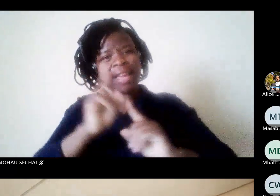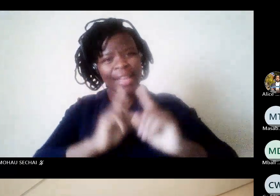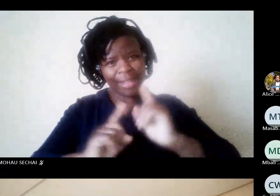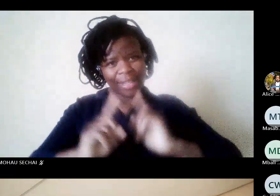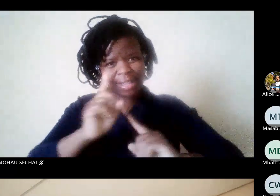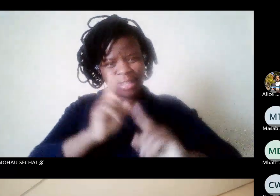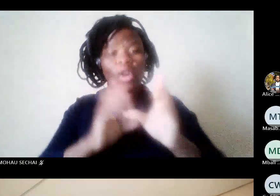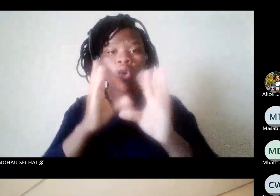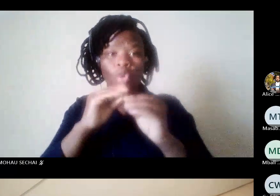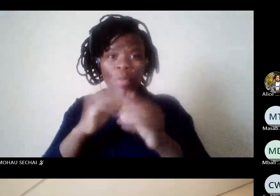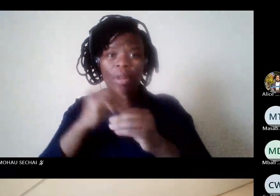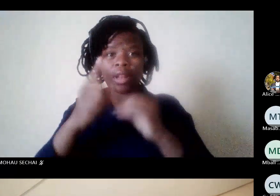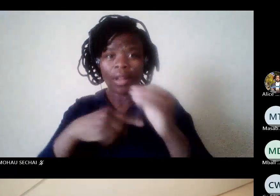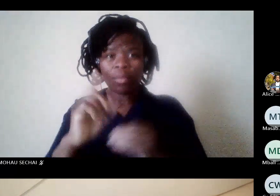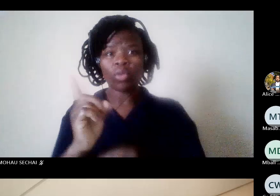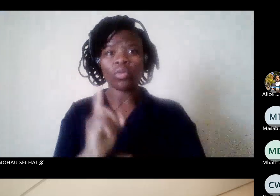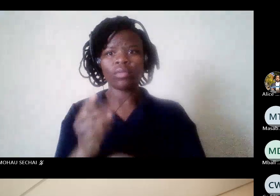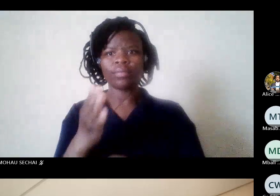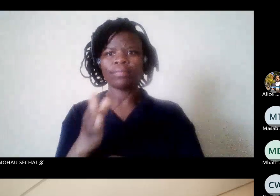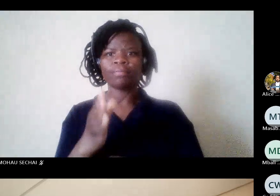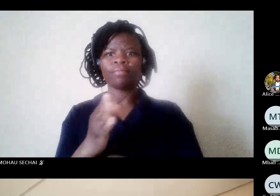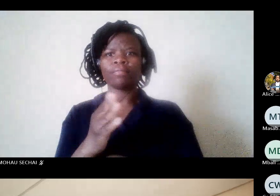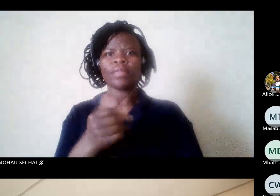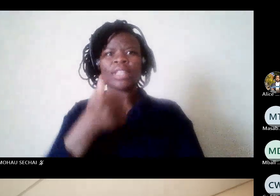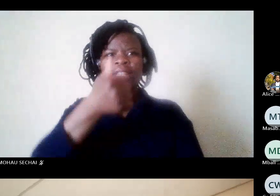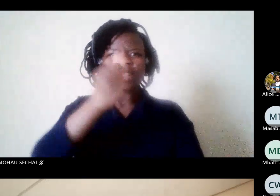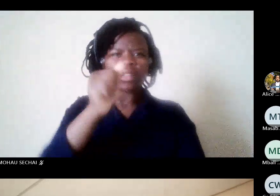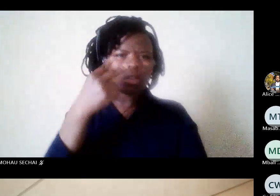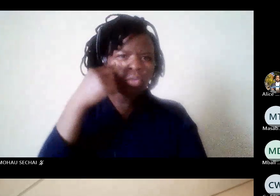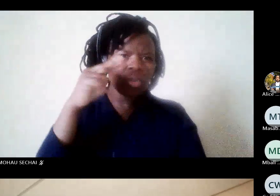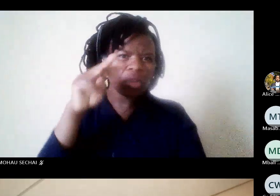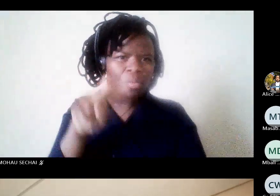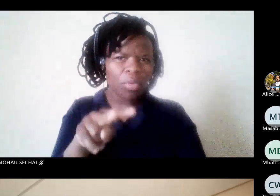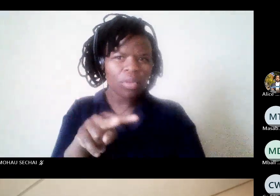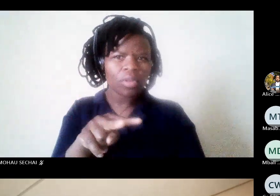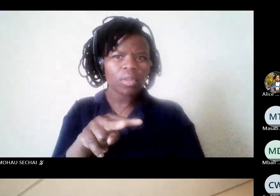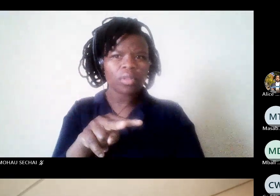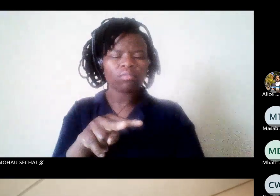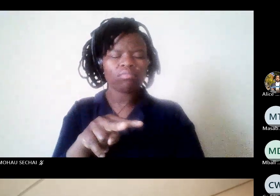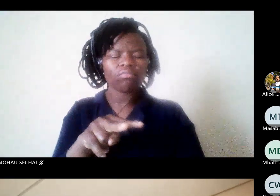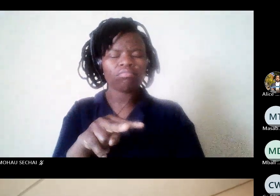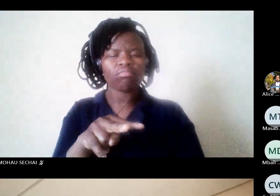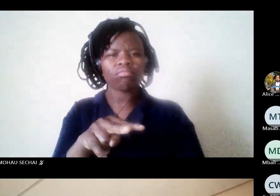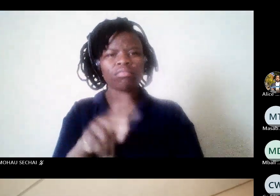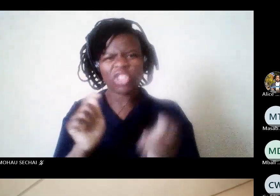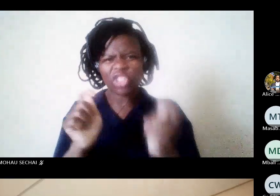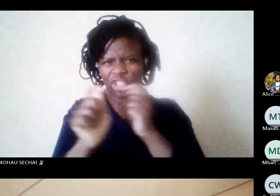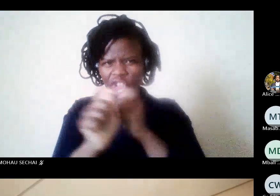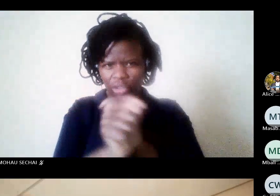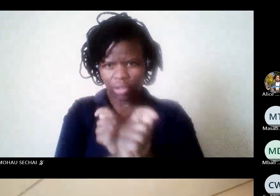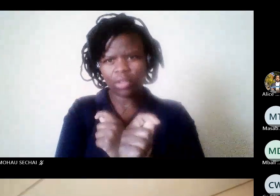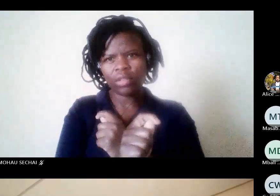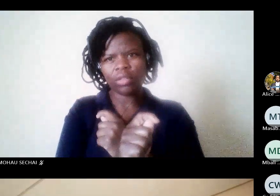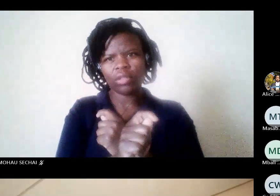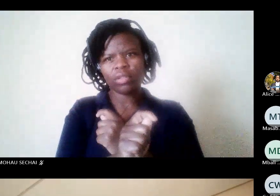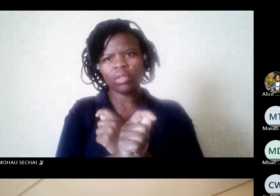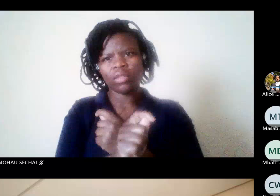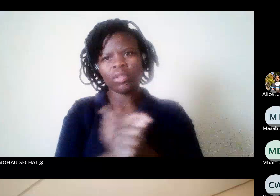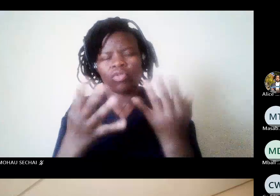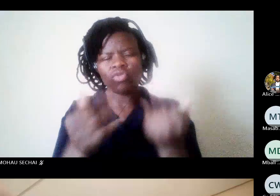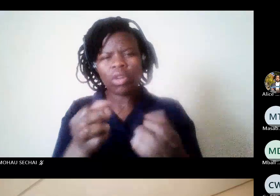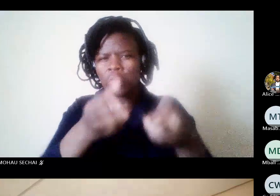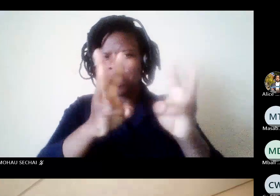about he sees himself as another, the way he sees himself has changed. The way he's thinking about the way other people see